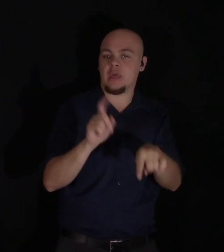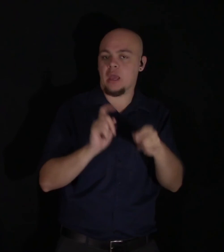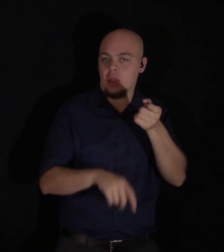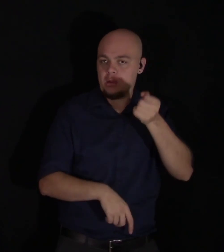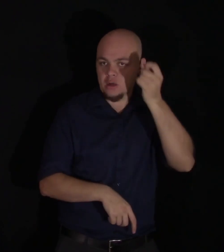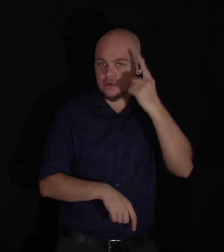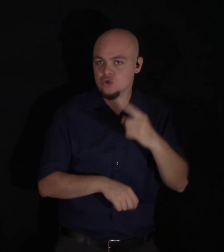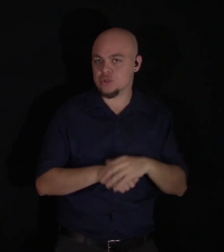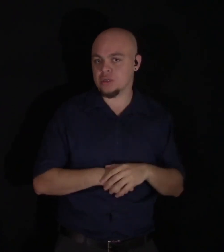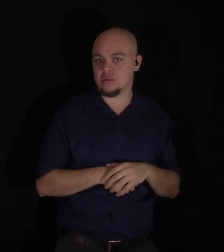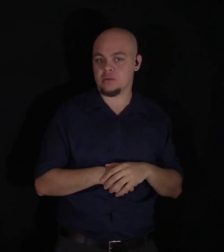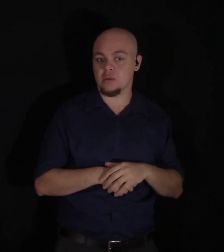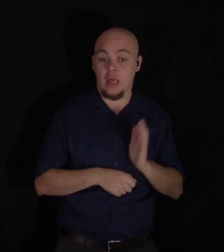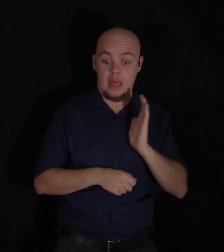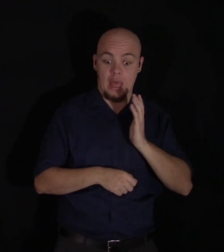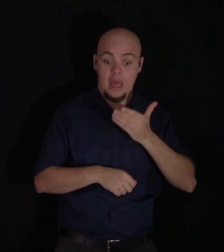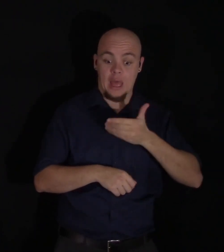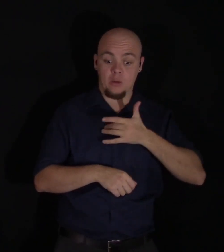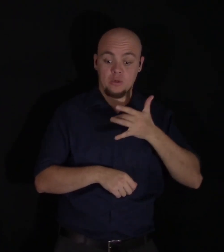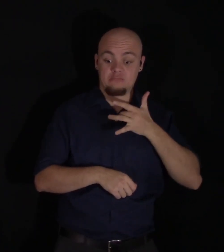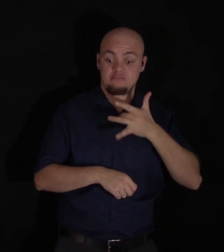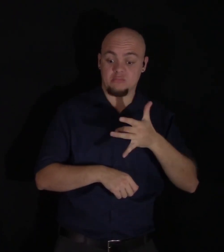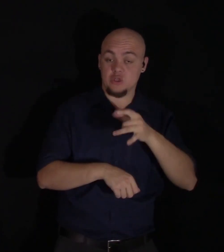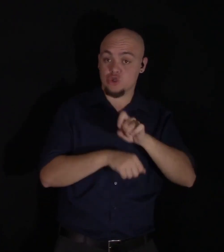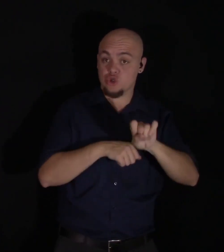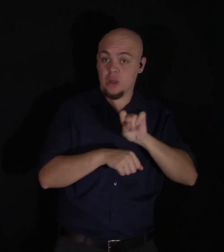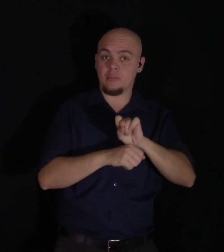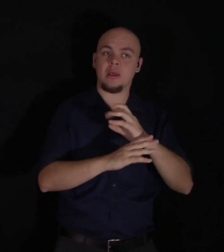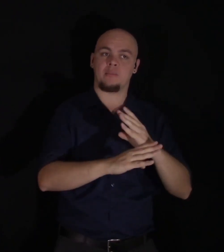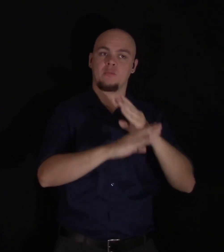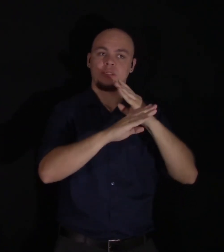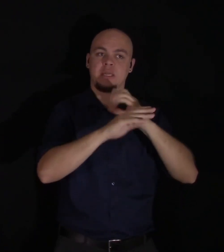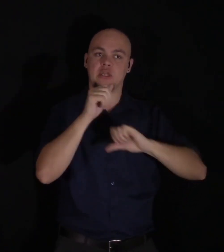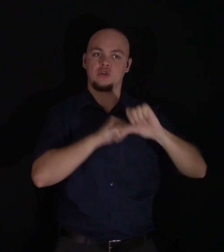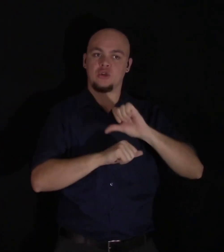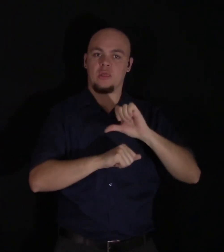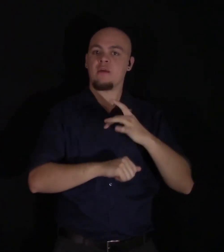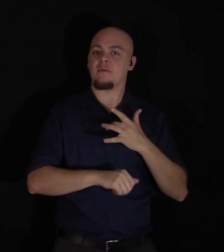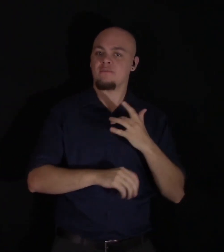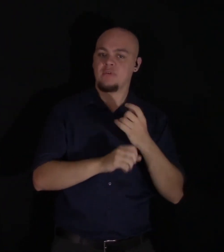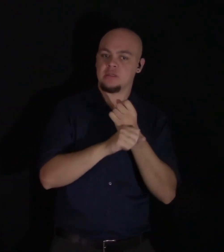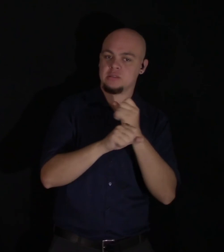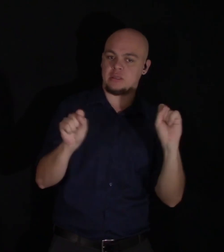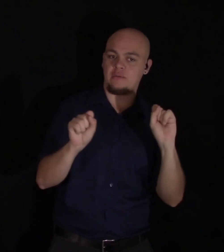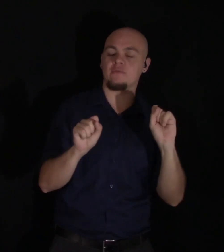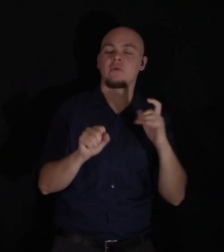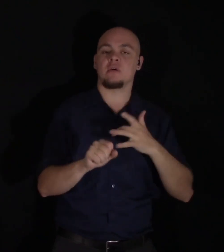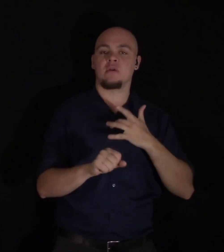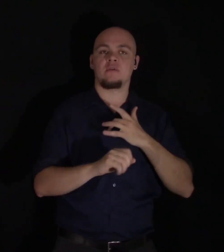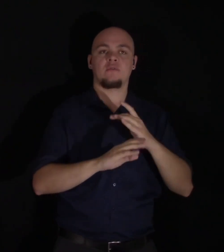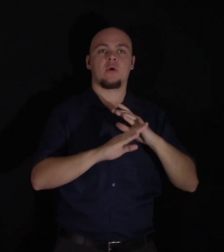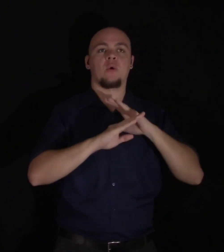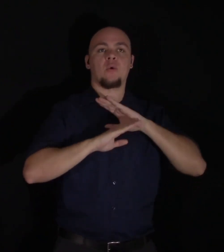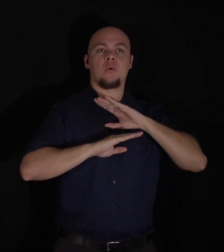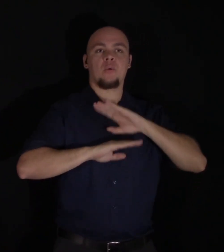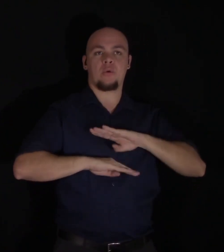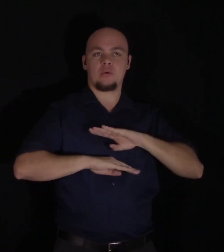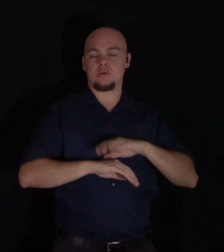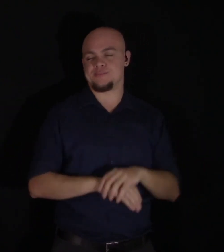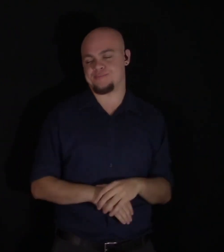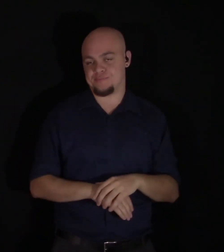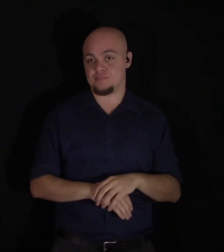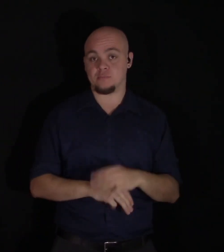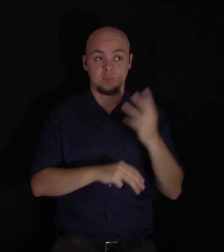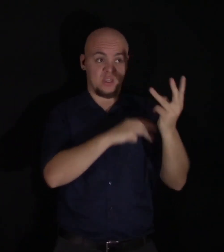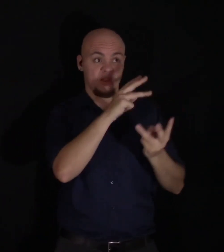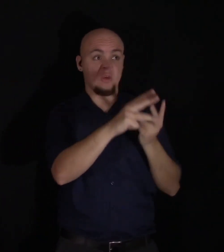Our major job is to protect each other and make each other feel safe and secure. The world is a